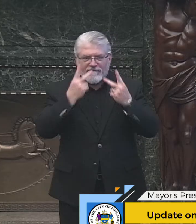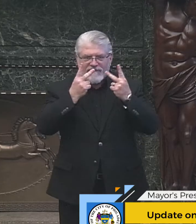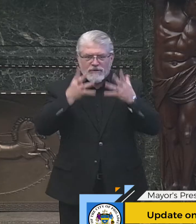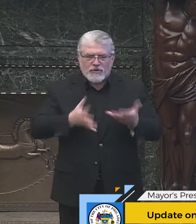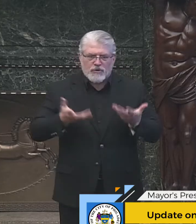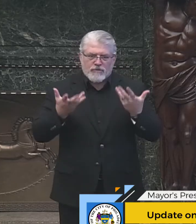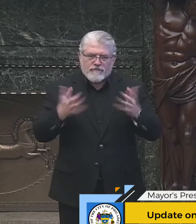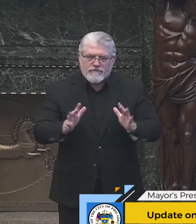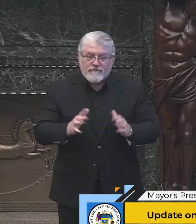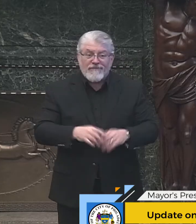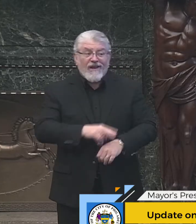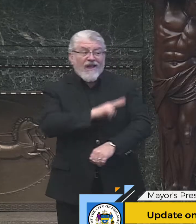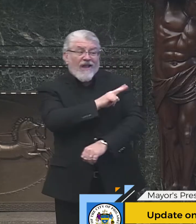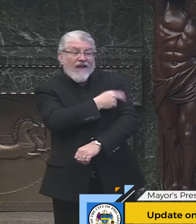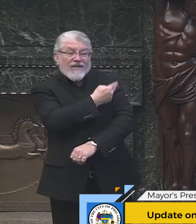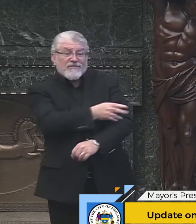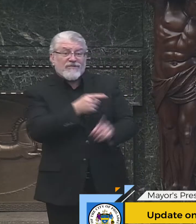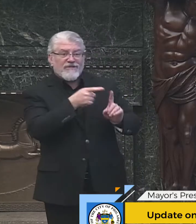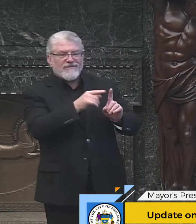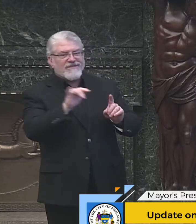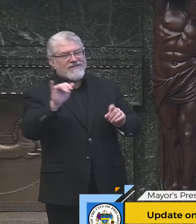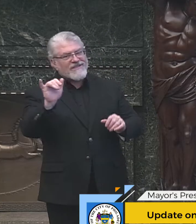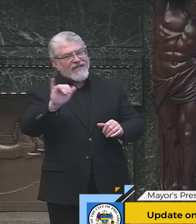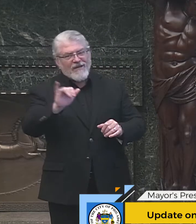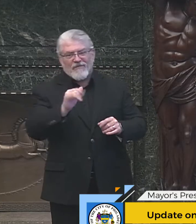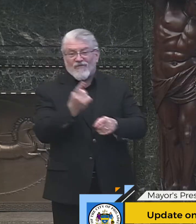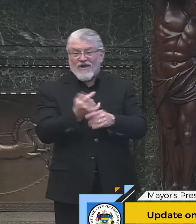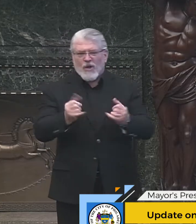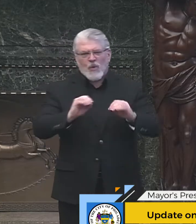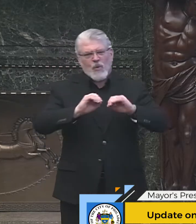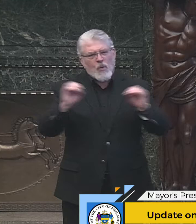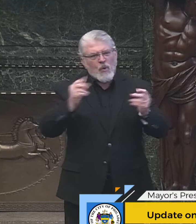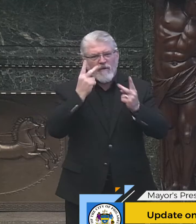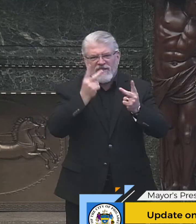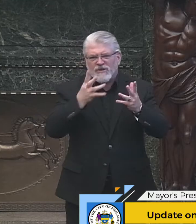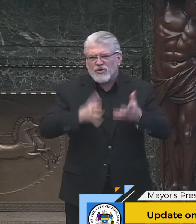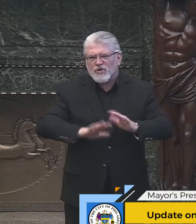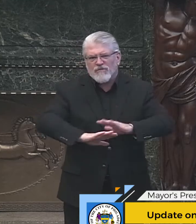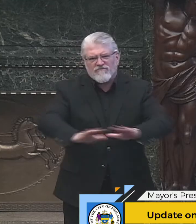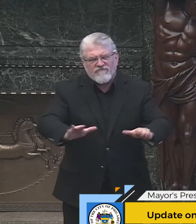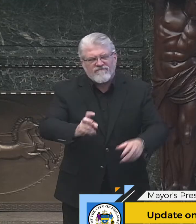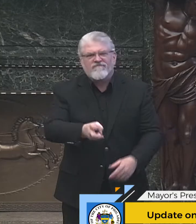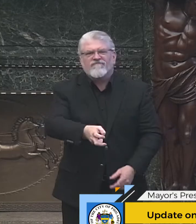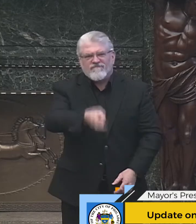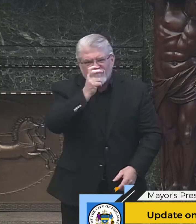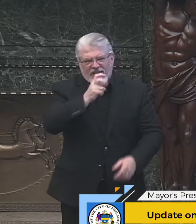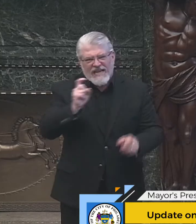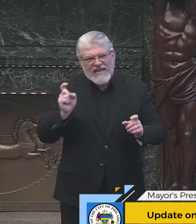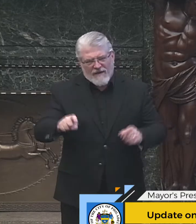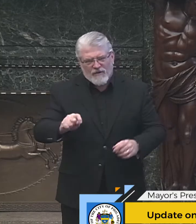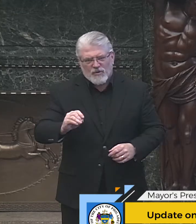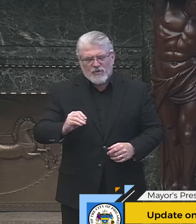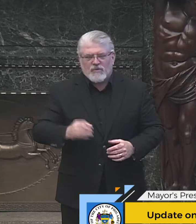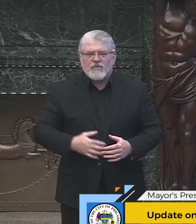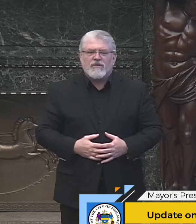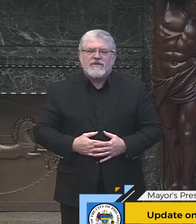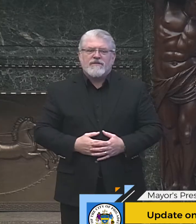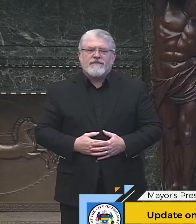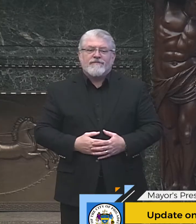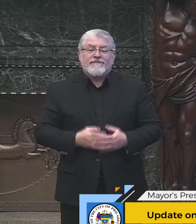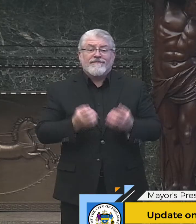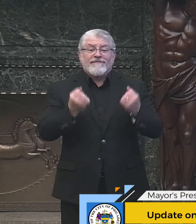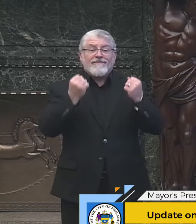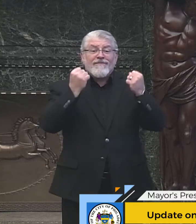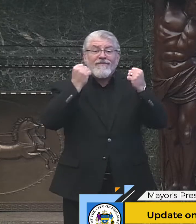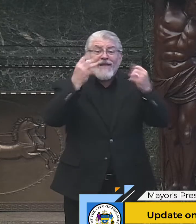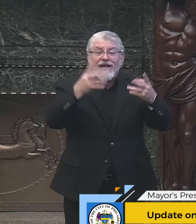hospitals, because that is going to protect the residents. Many of these facilities have already taken this step, but to those that haven't,